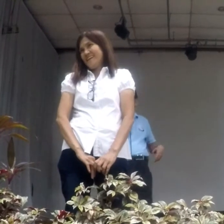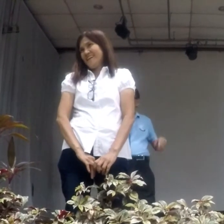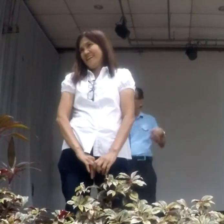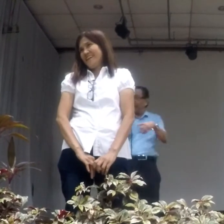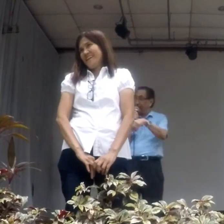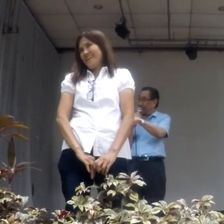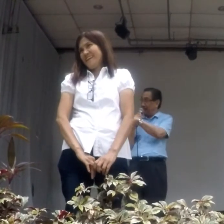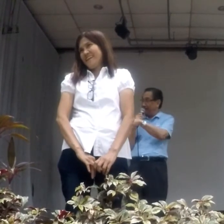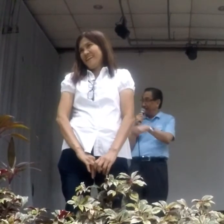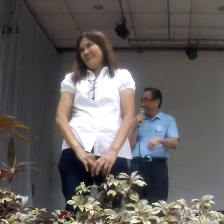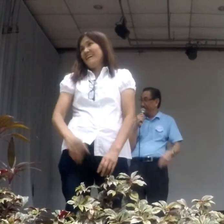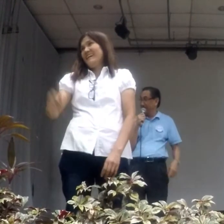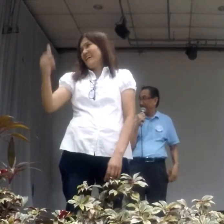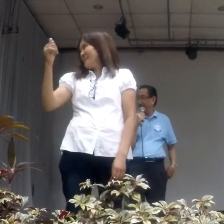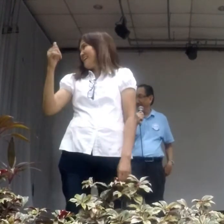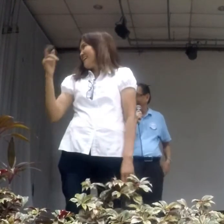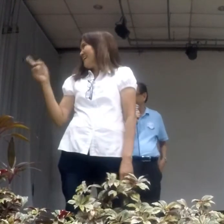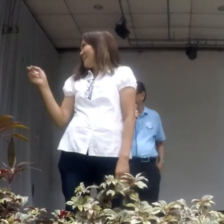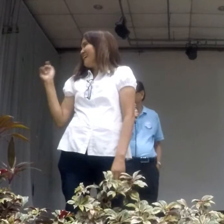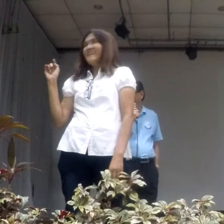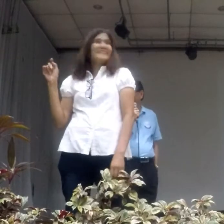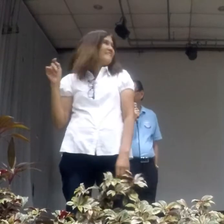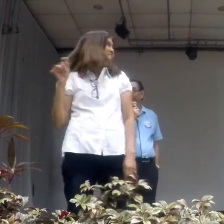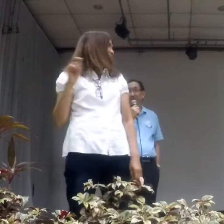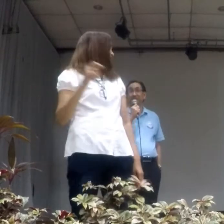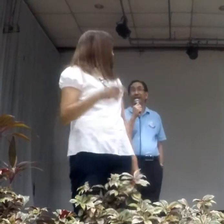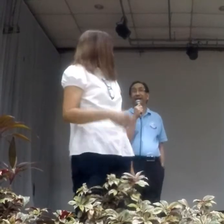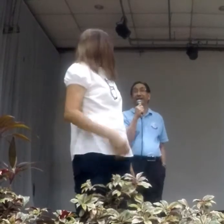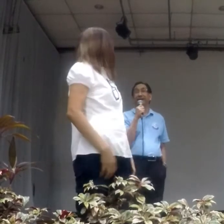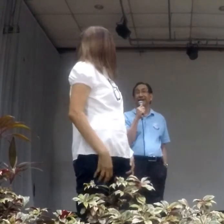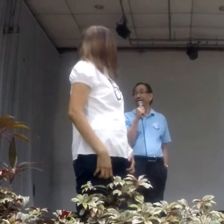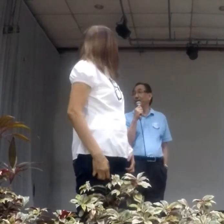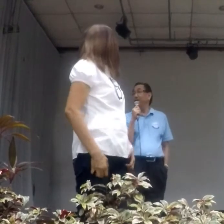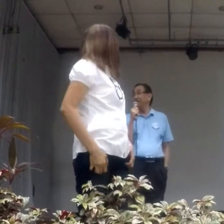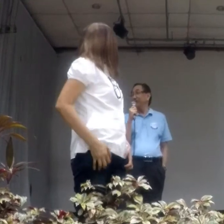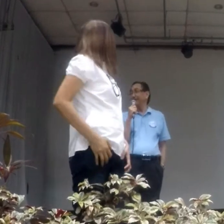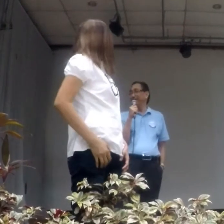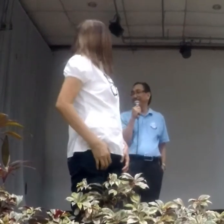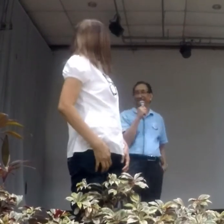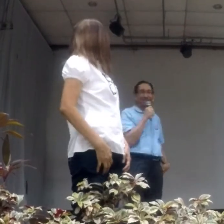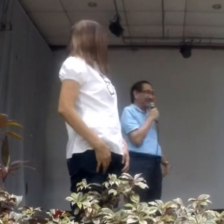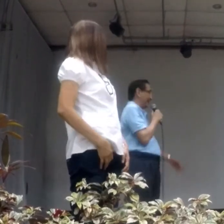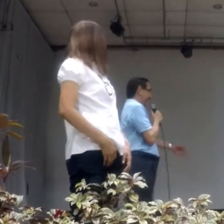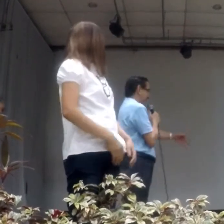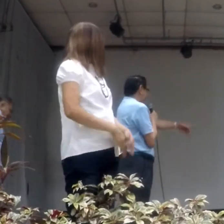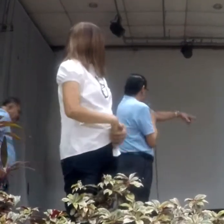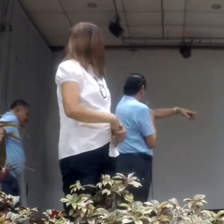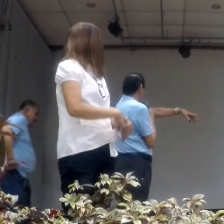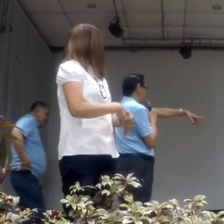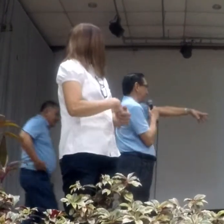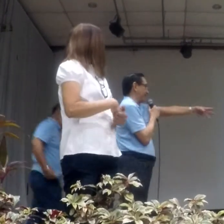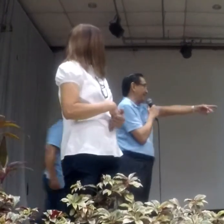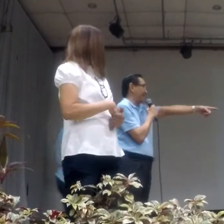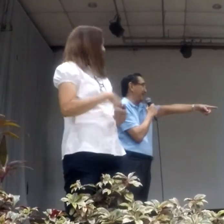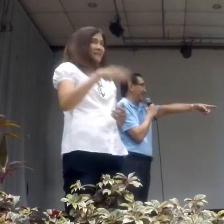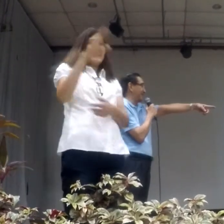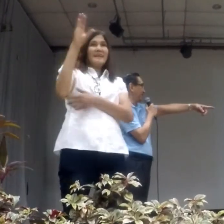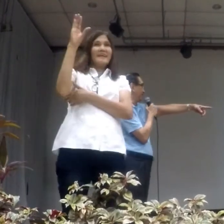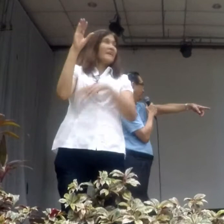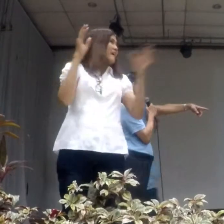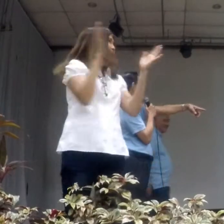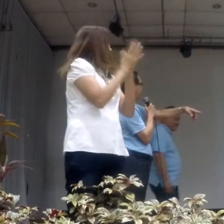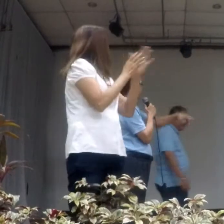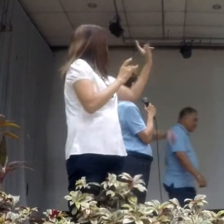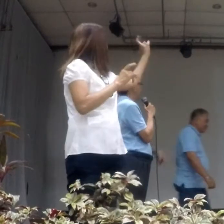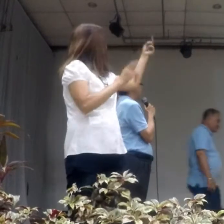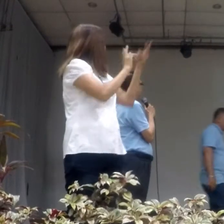Baka gabi nakita ko si Mother Lily Monteverde. Doon sa Kerouz. Dali, pakitayo lang sa dulo.